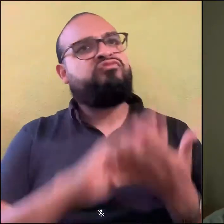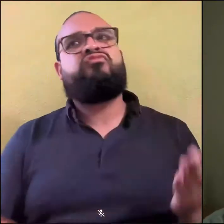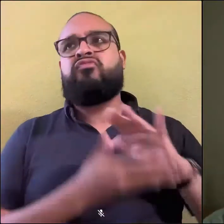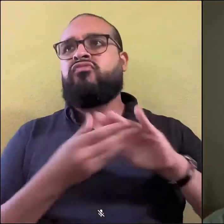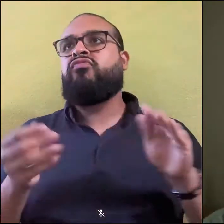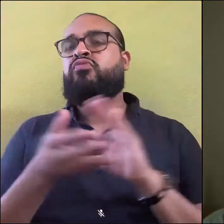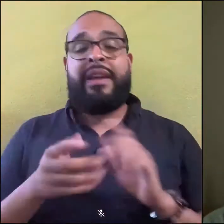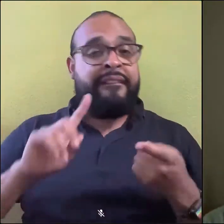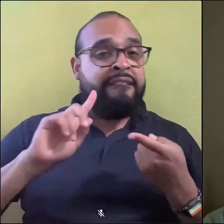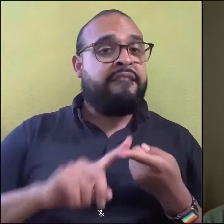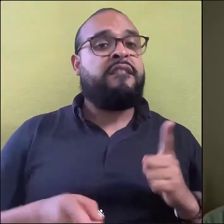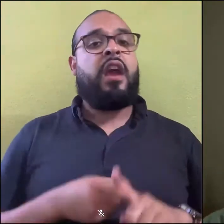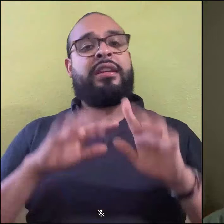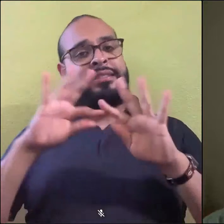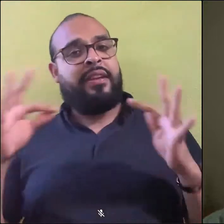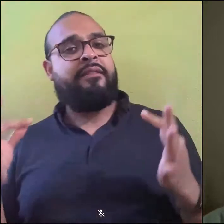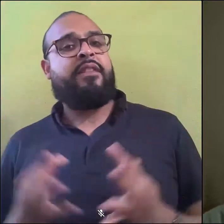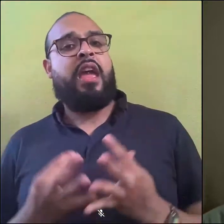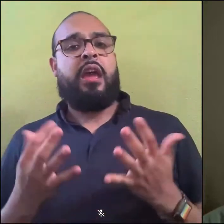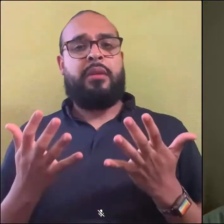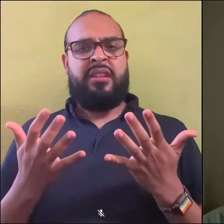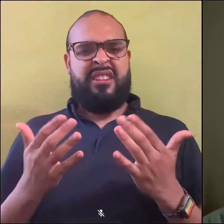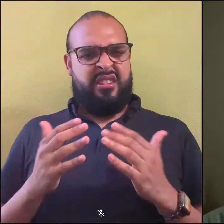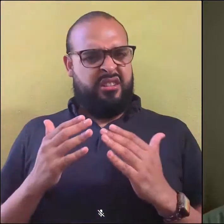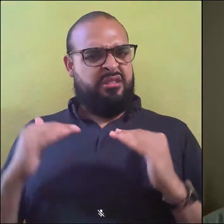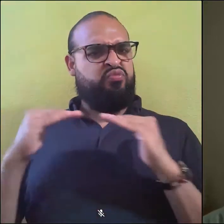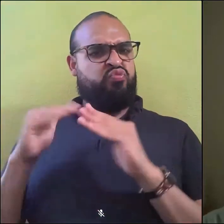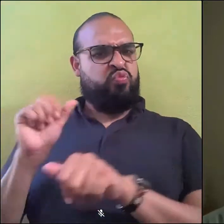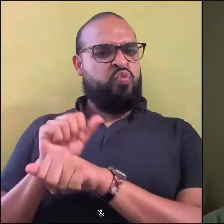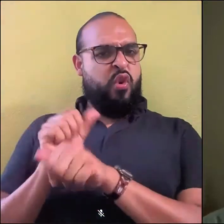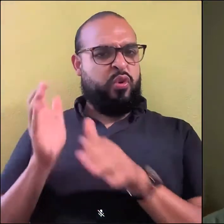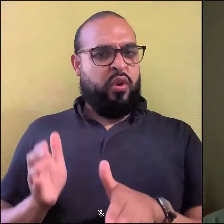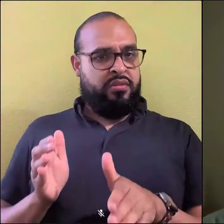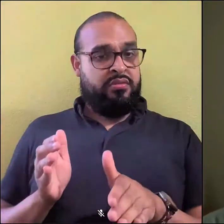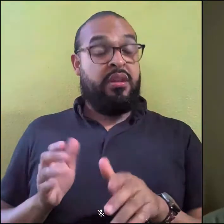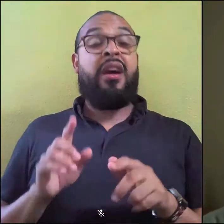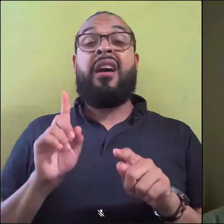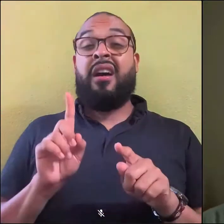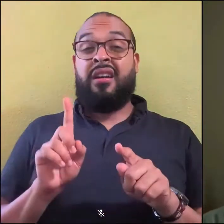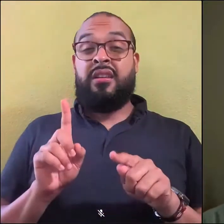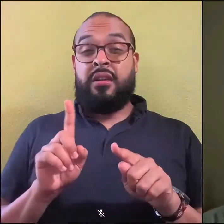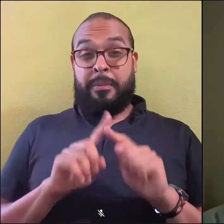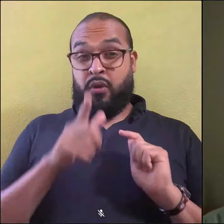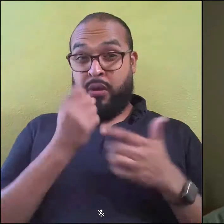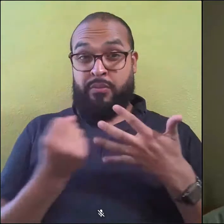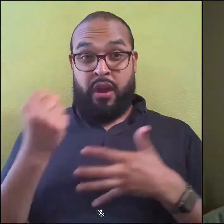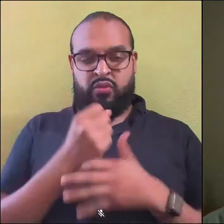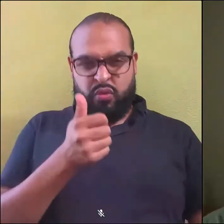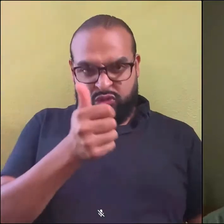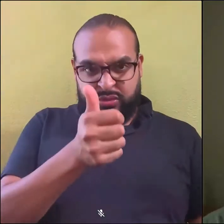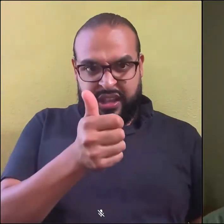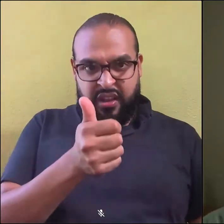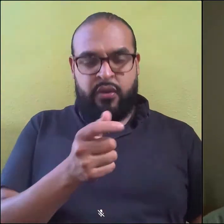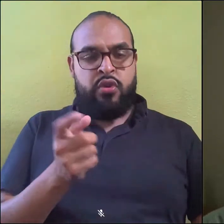members. But most importantly, tell your story to yourself and do it over and over again.